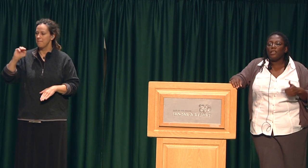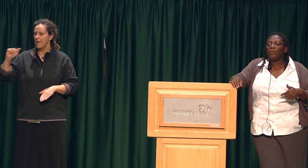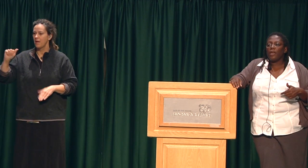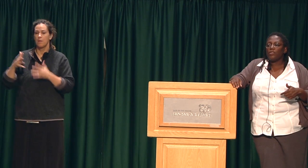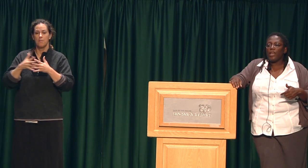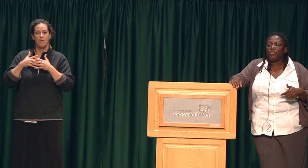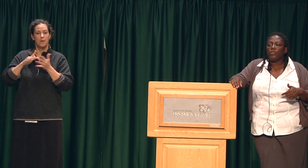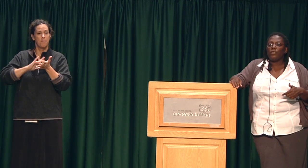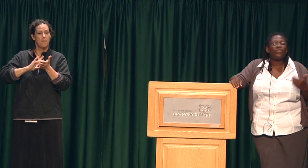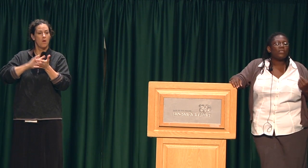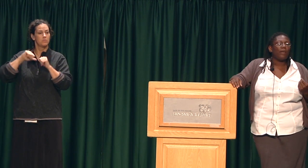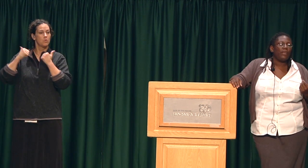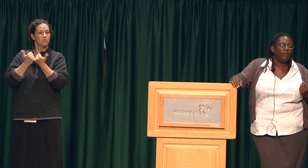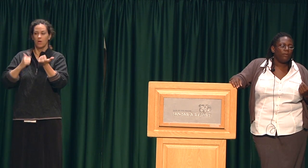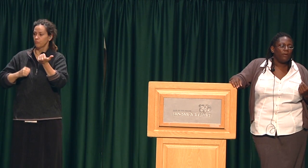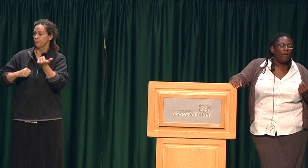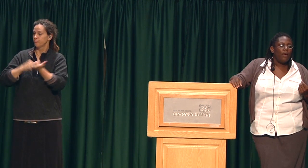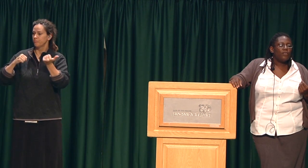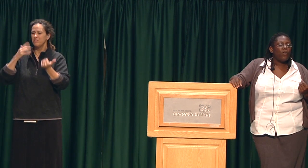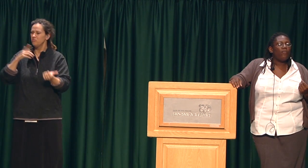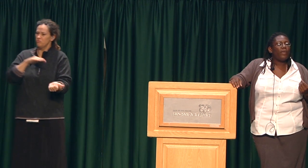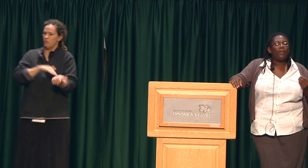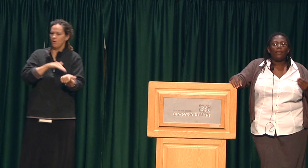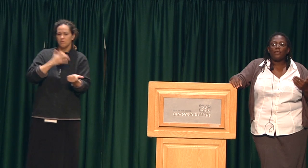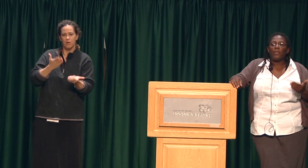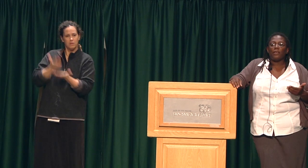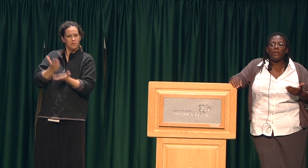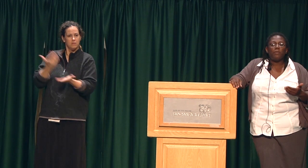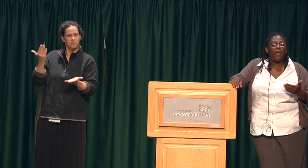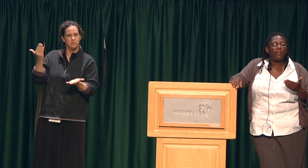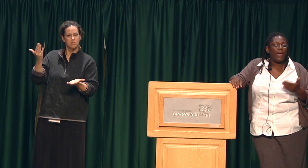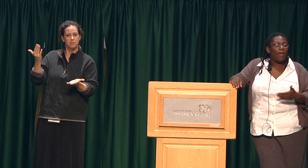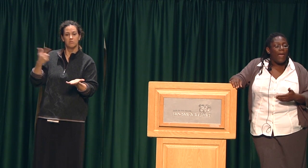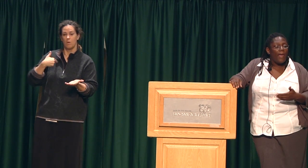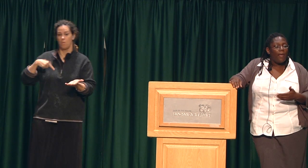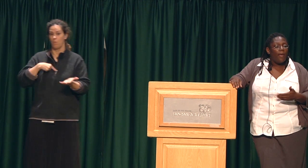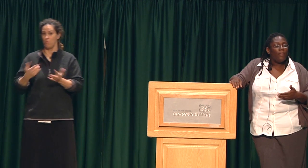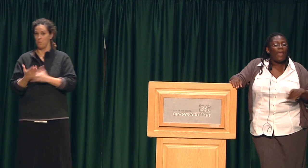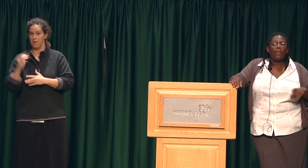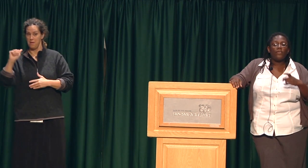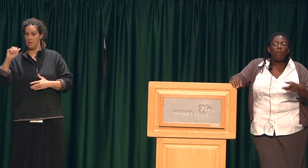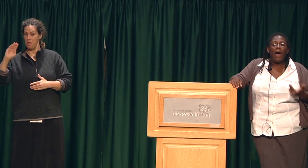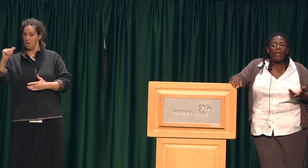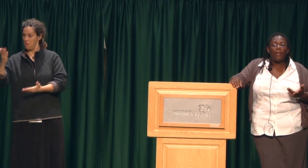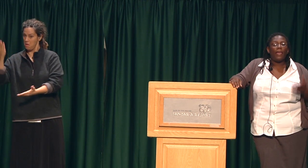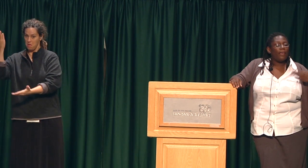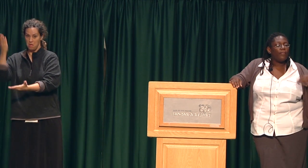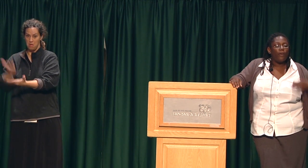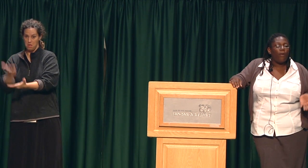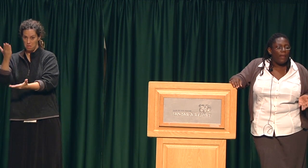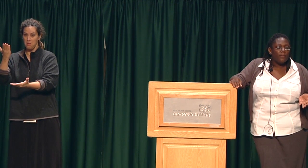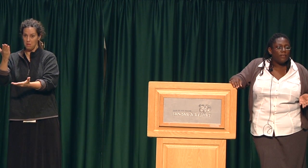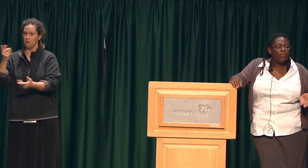need continuing education units just like we do. So if we can get something accepted by the AMA, then that gives them a buy-in. They